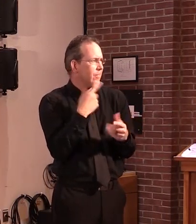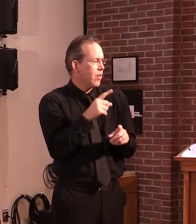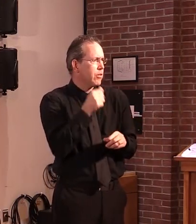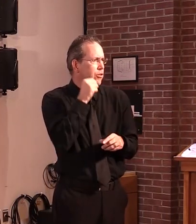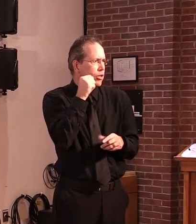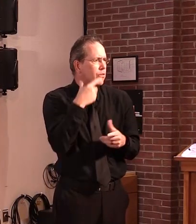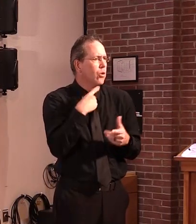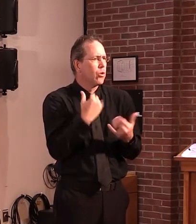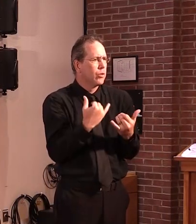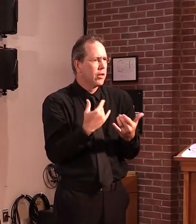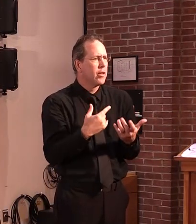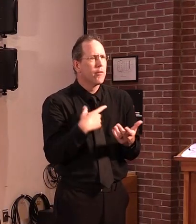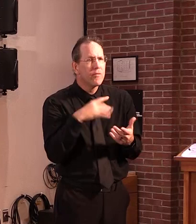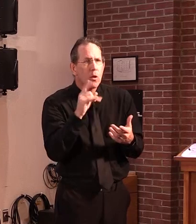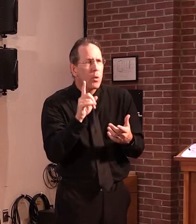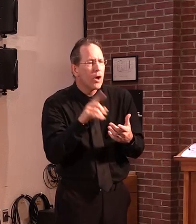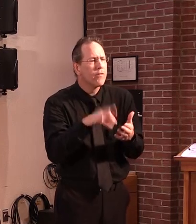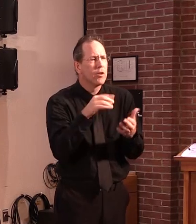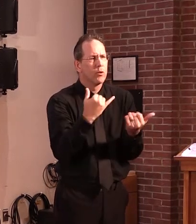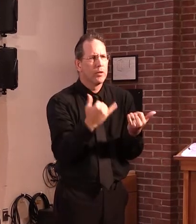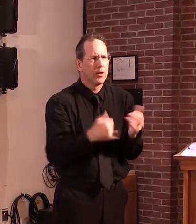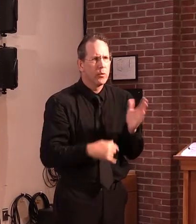sec.